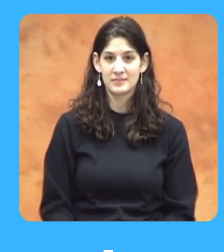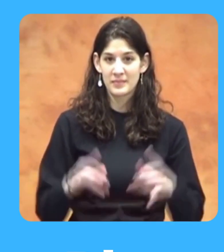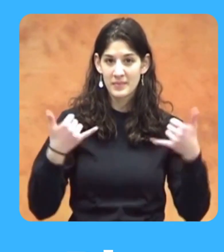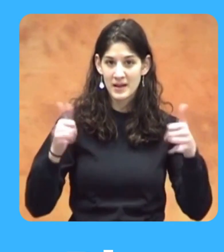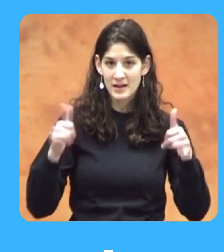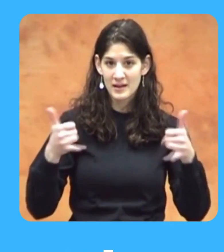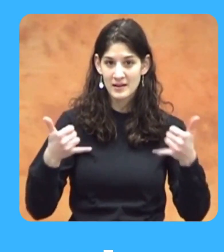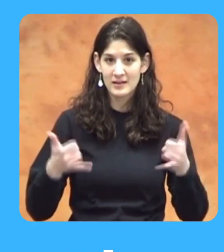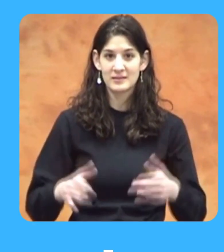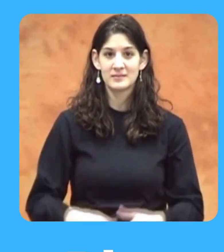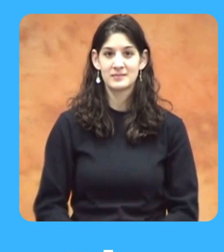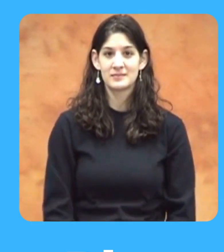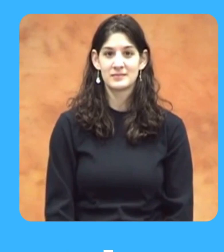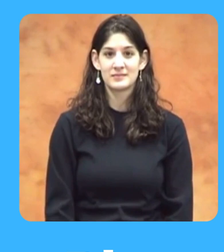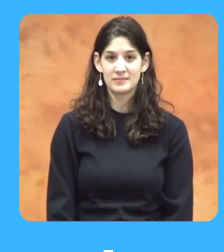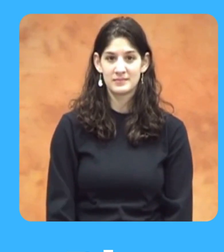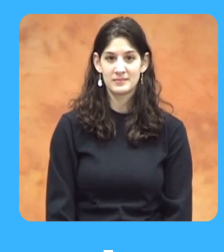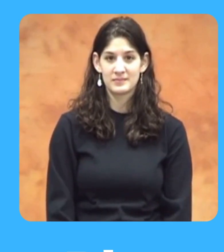Play.